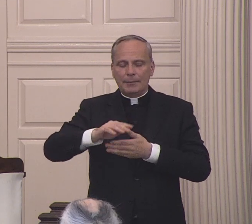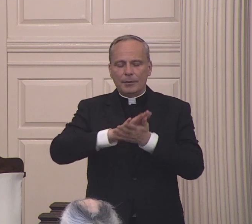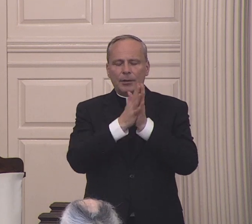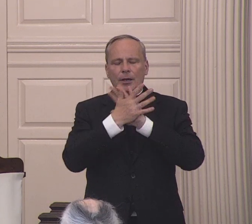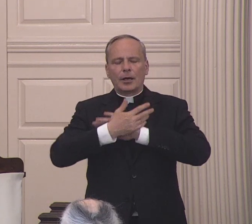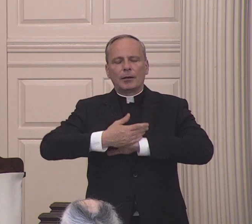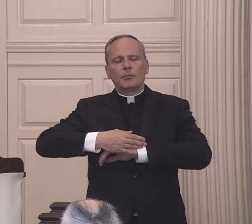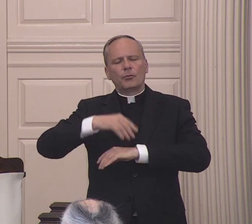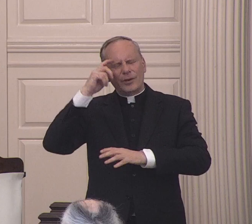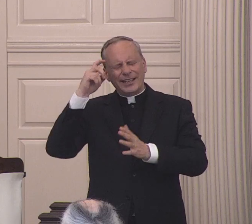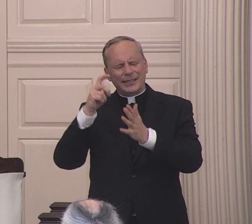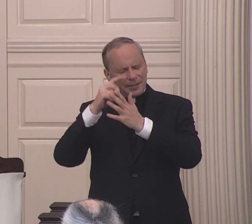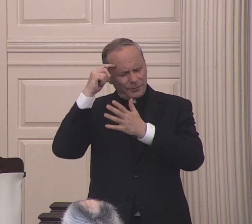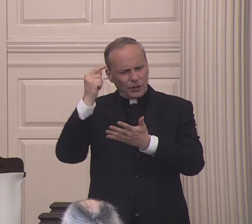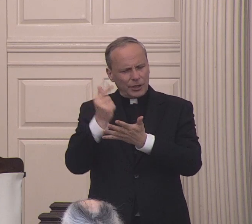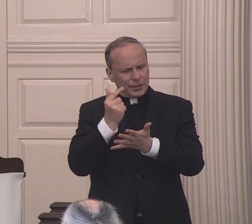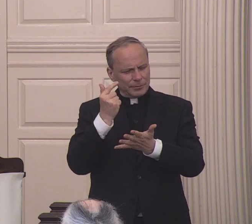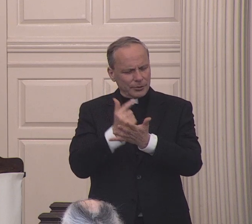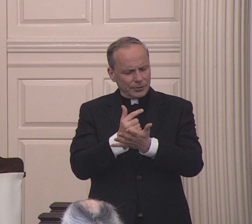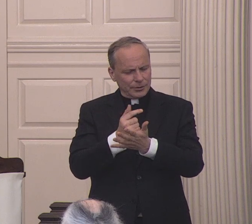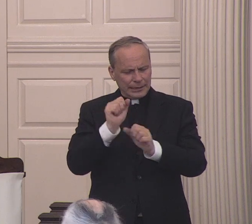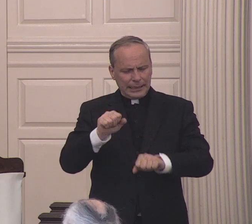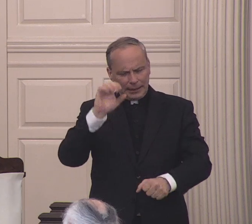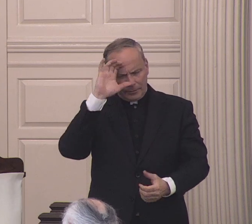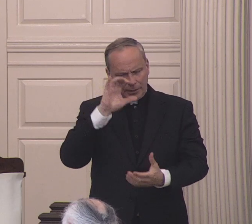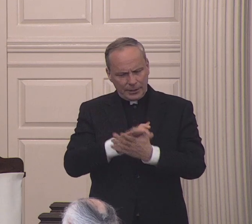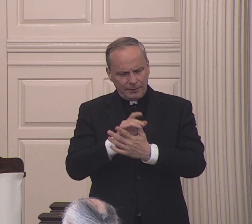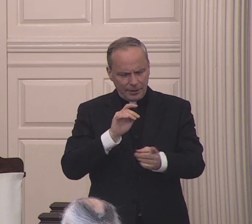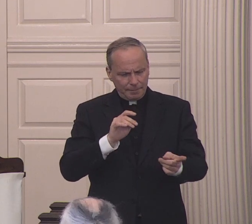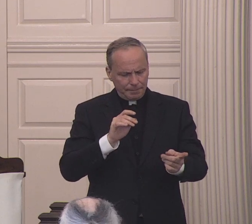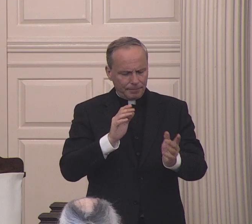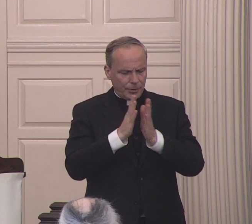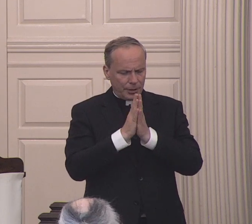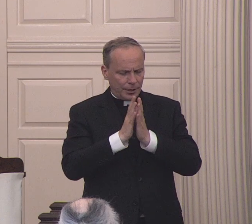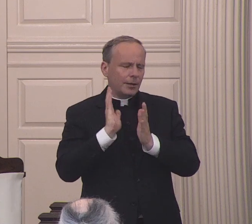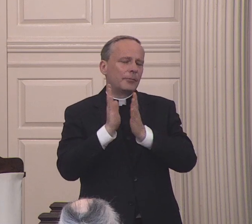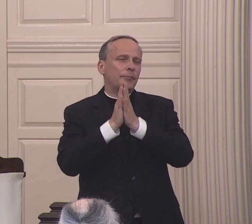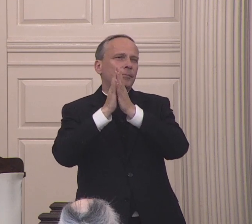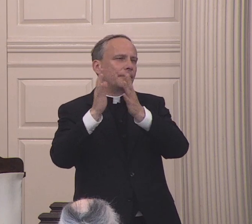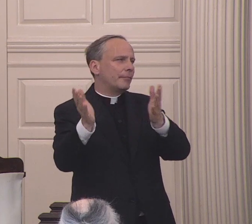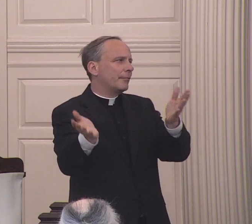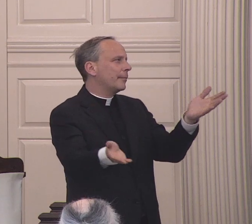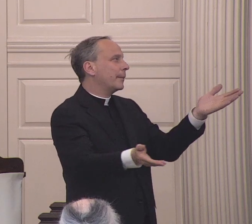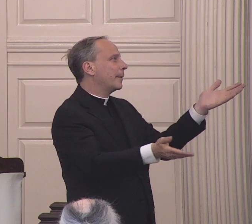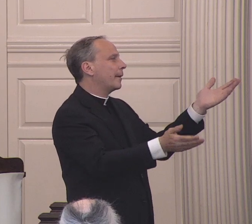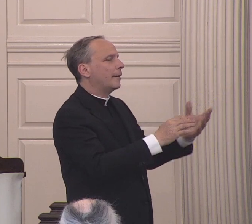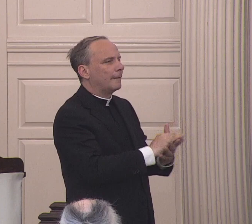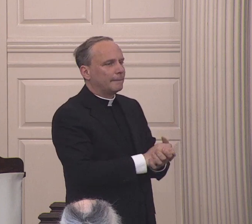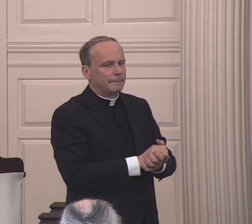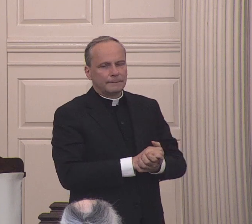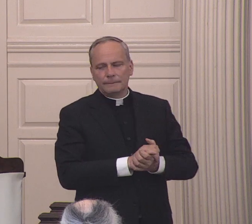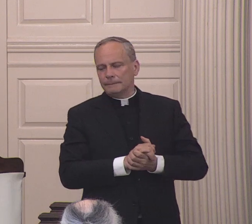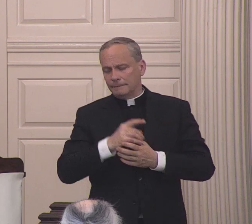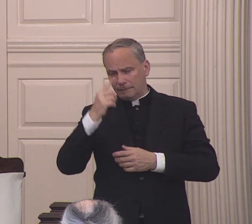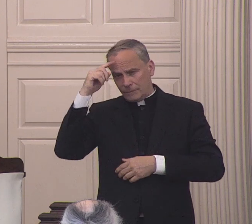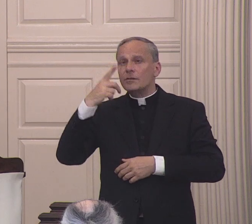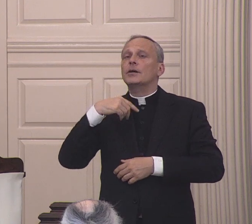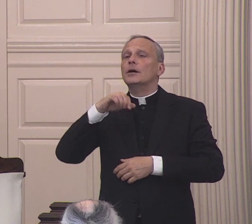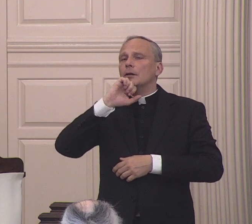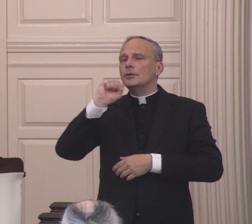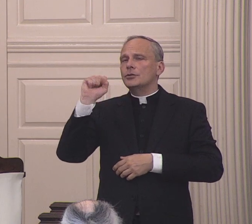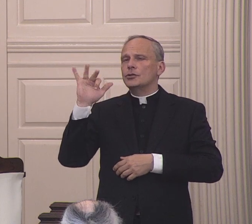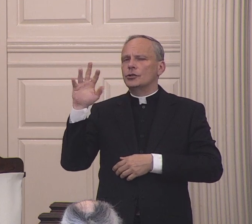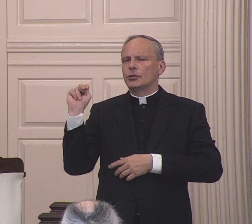credible witnesses to the gospel, we pray to the Lord. Lord, hear our prayer. For Cardinal